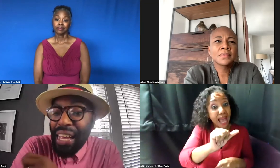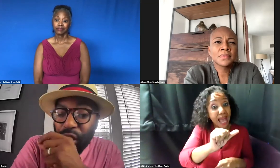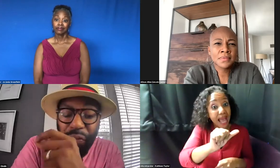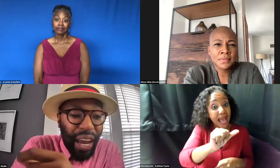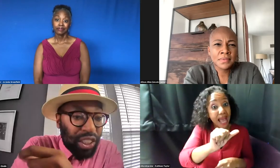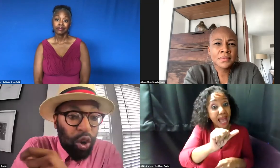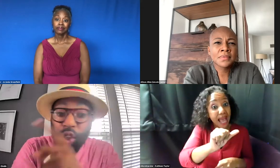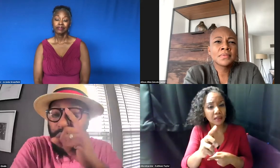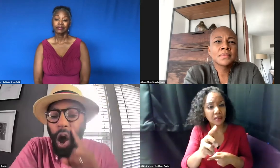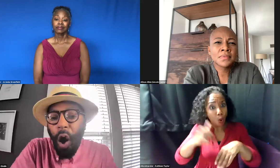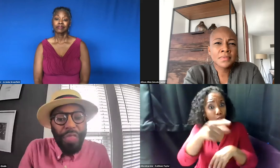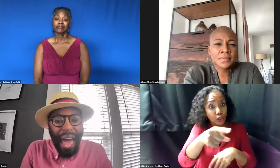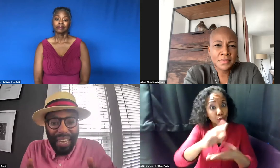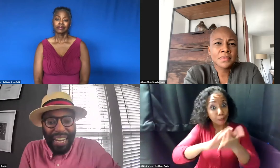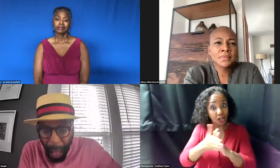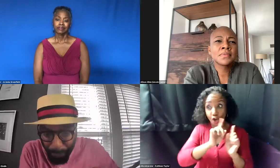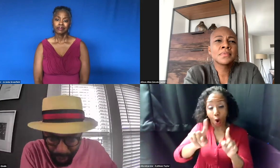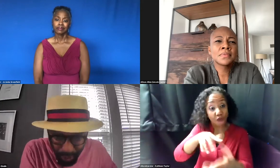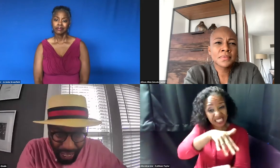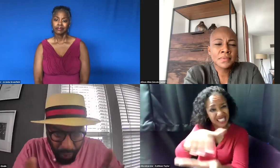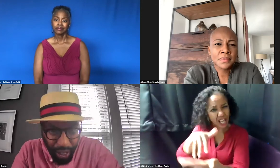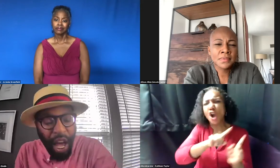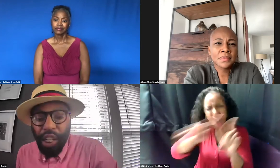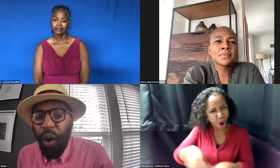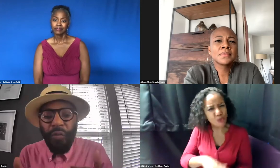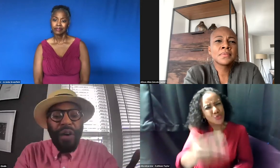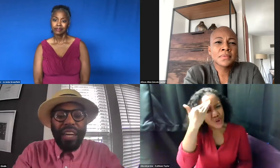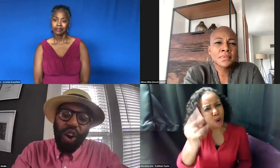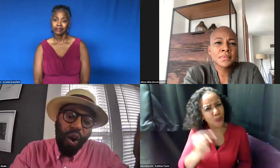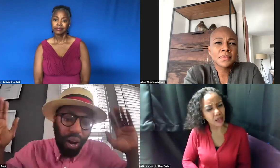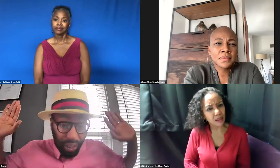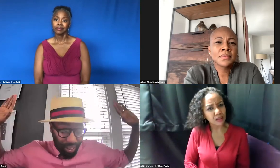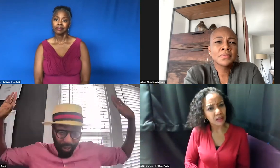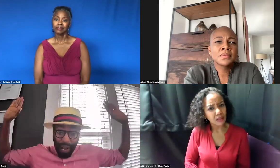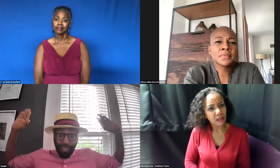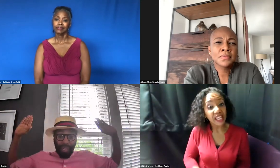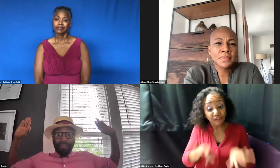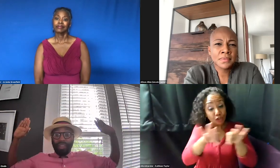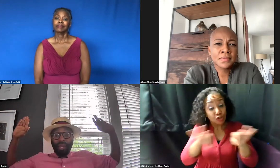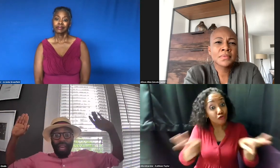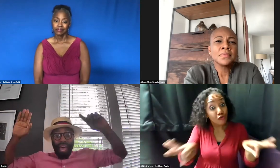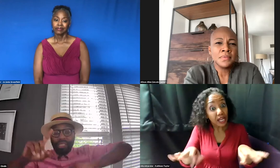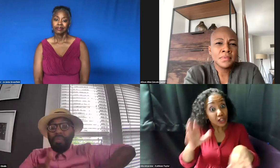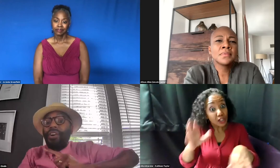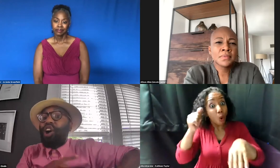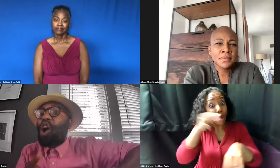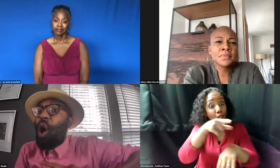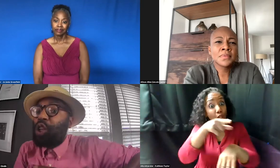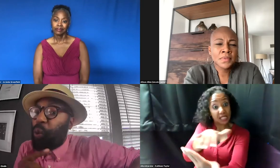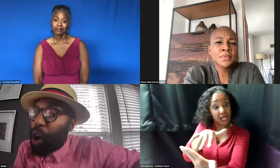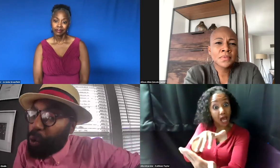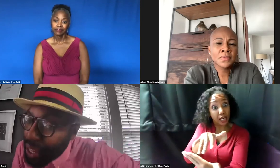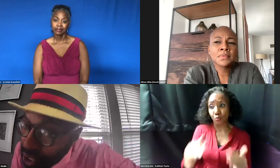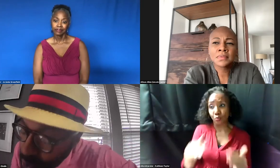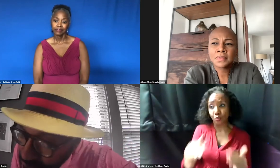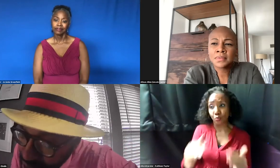That certification is calling you. You know that it helps you to get to where you don't fight your calling, is all I'm saying. And some of us are called